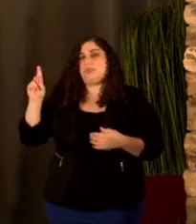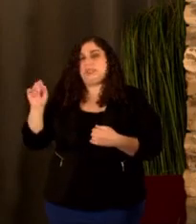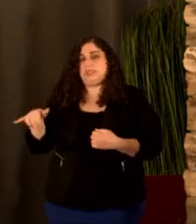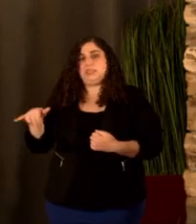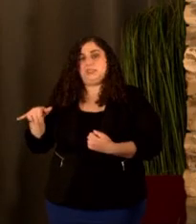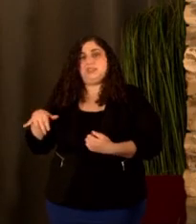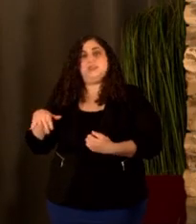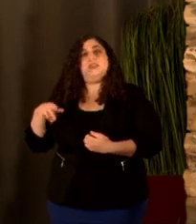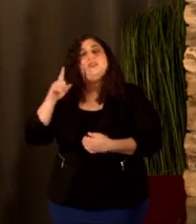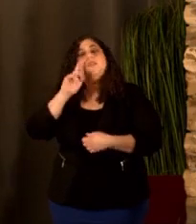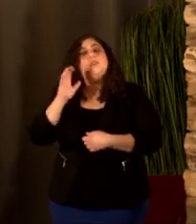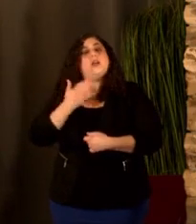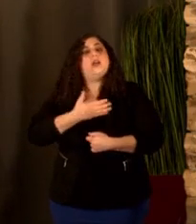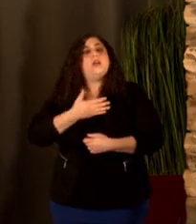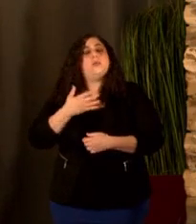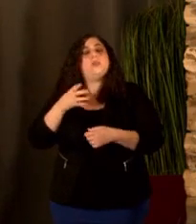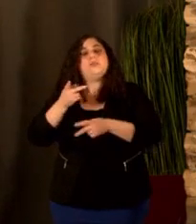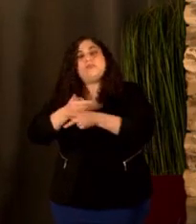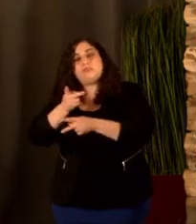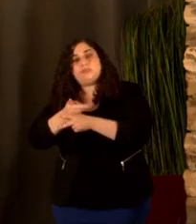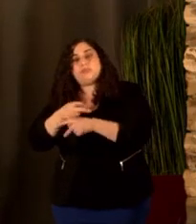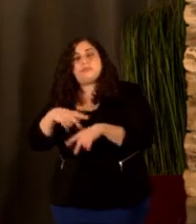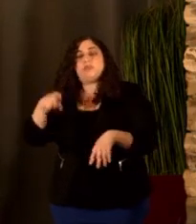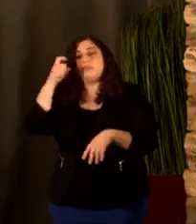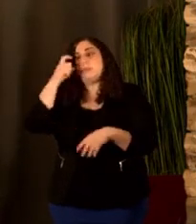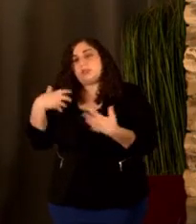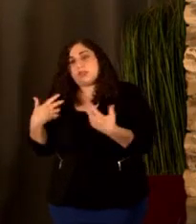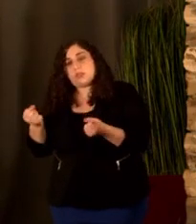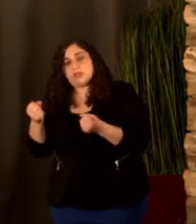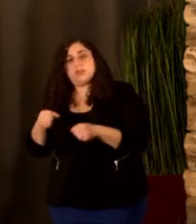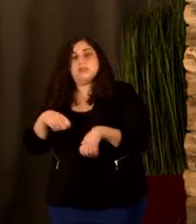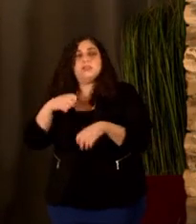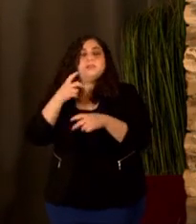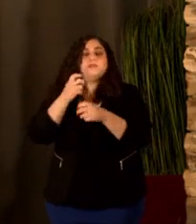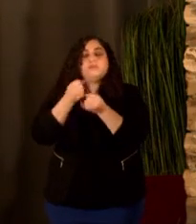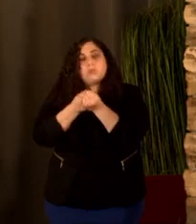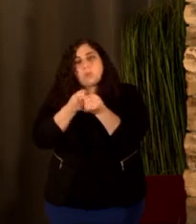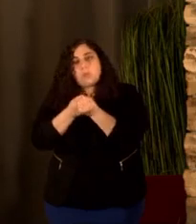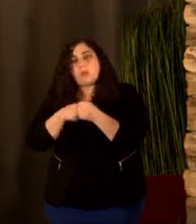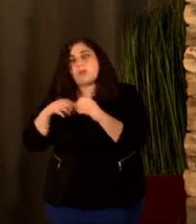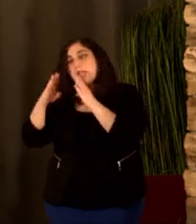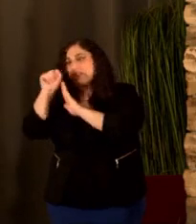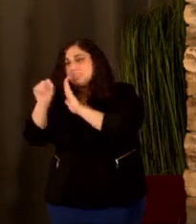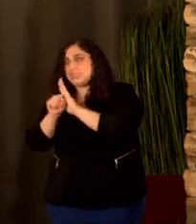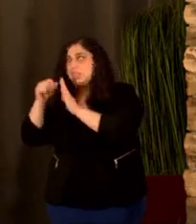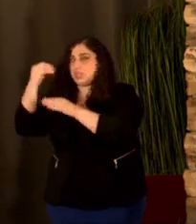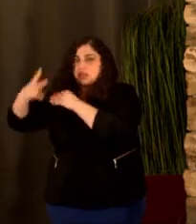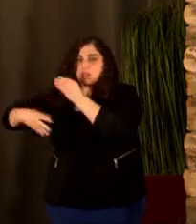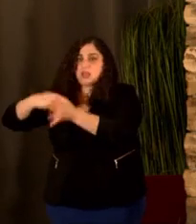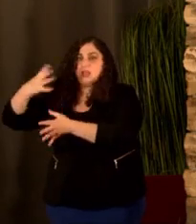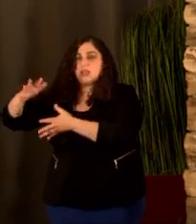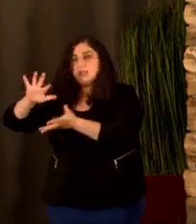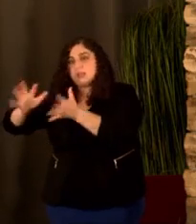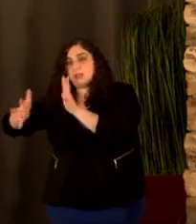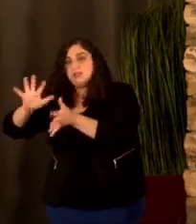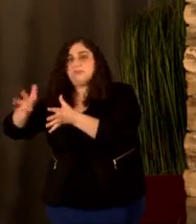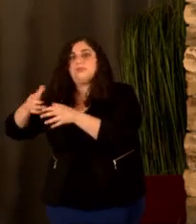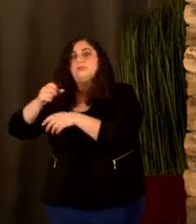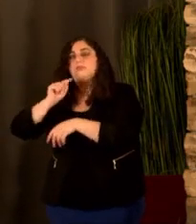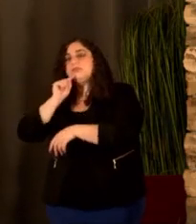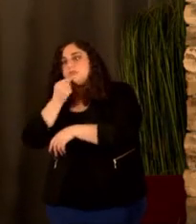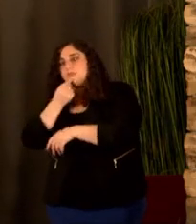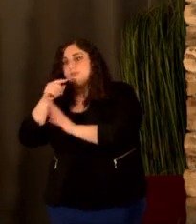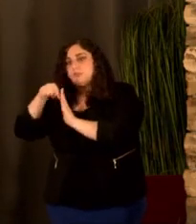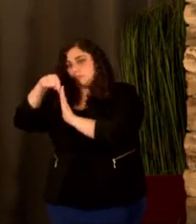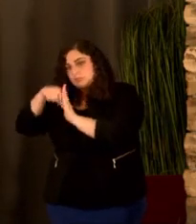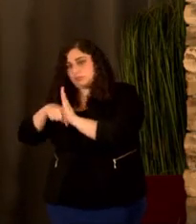residential treatment, mental health supports, housing in that space, conservatorship for intensive services, another $1